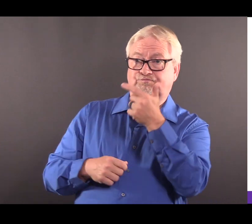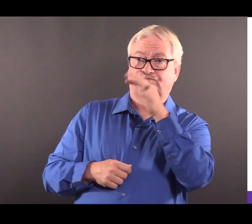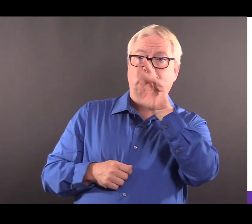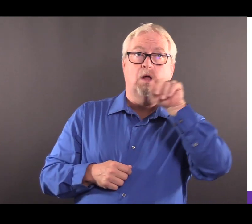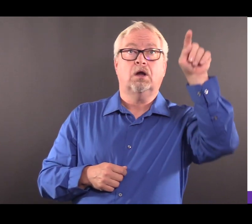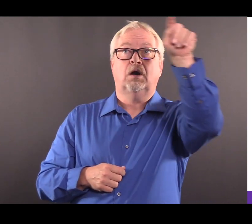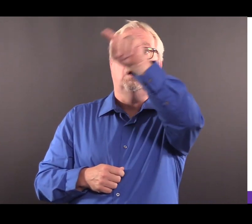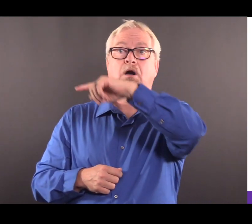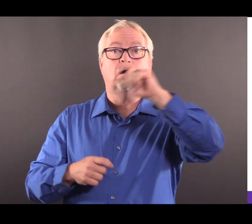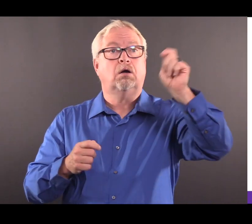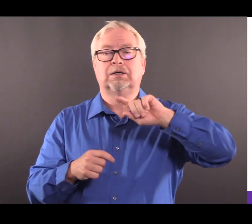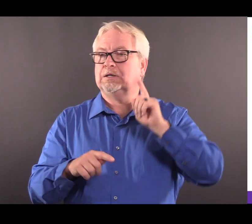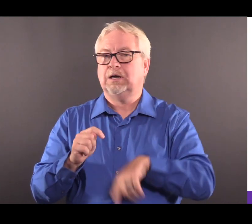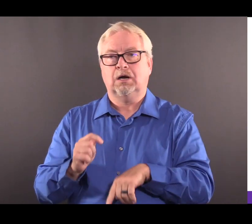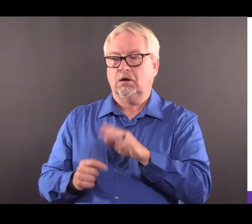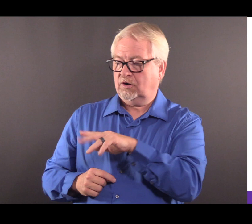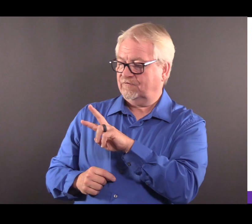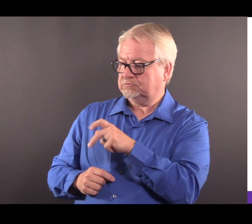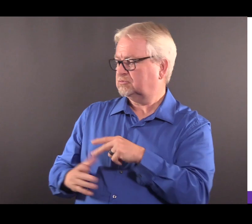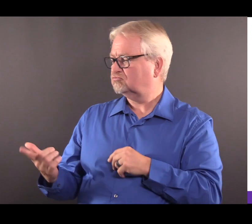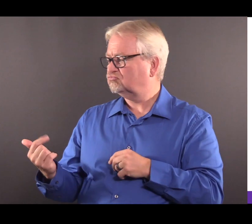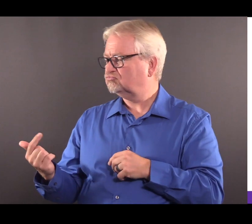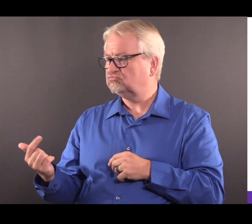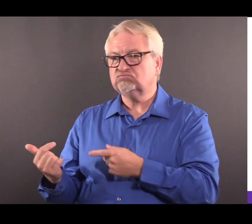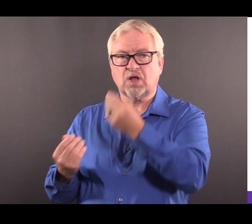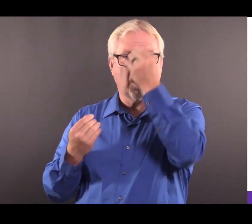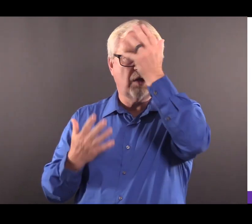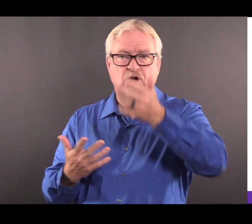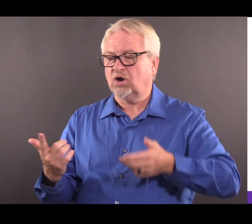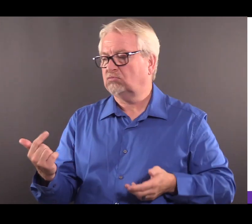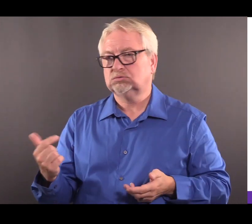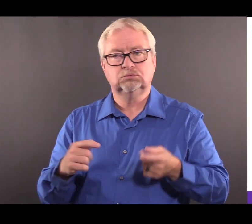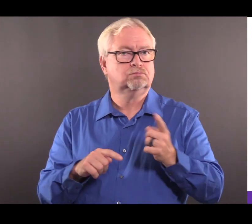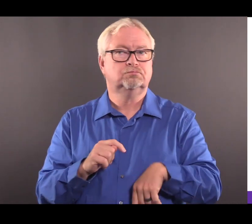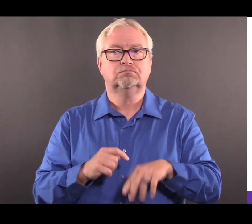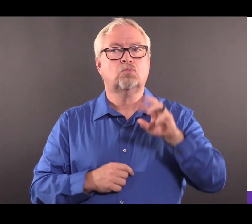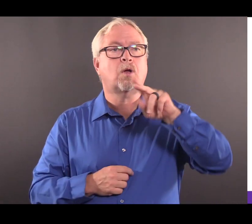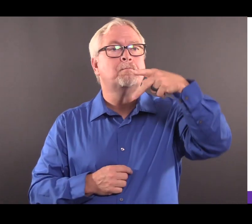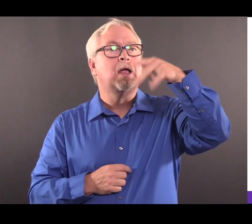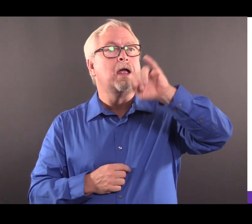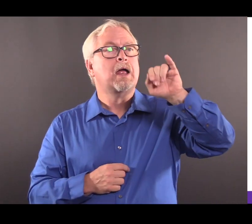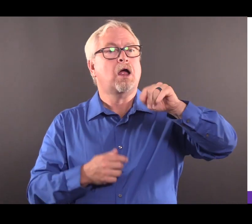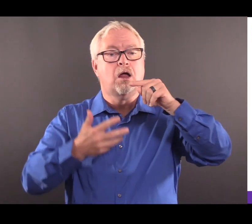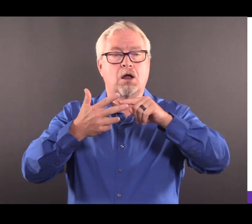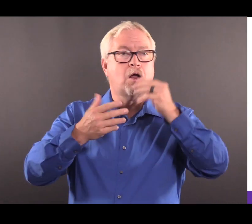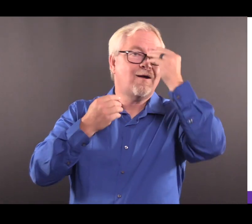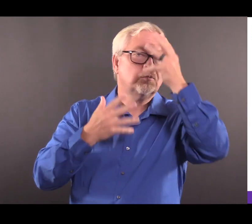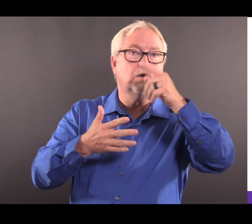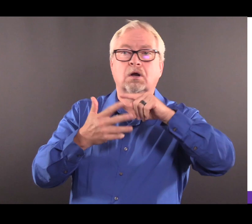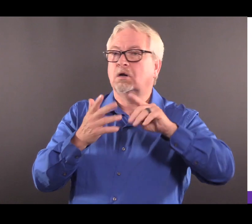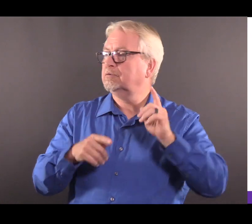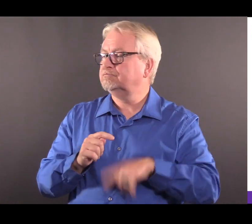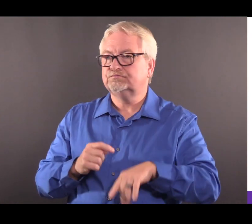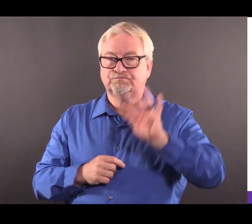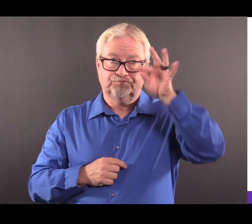Funders cannot require VSPs to share any personally identifying information or